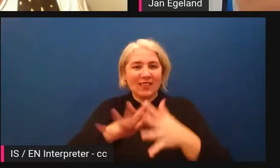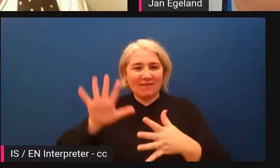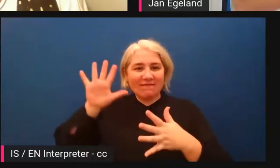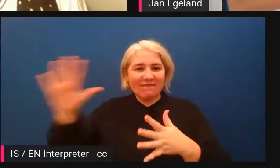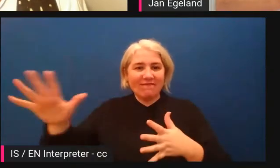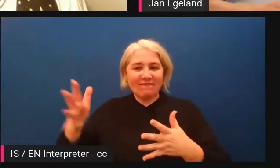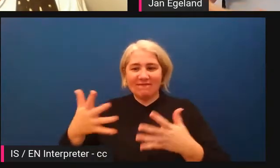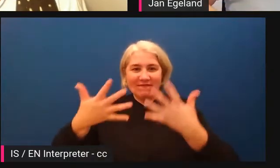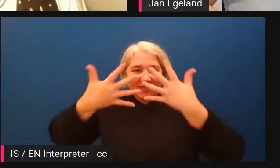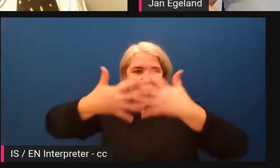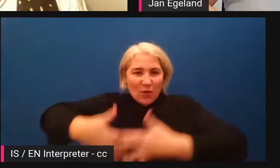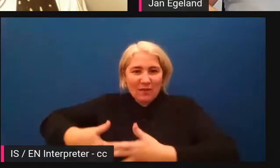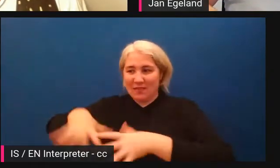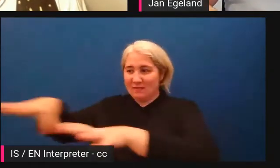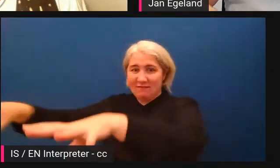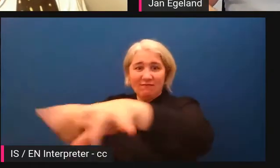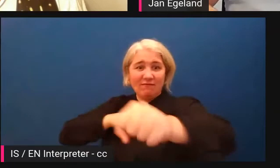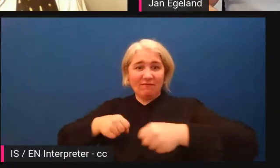wet mud.